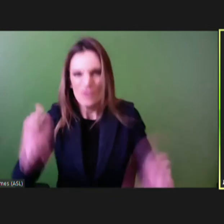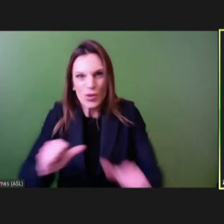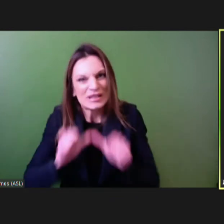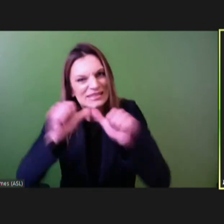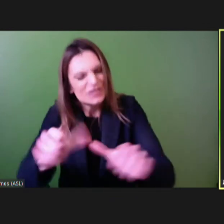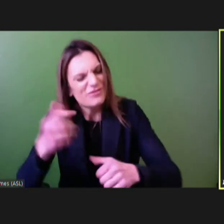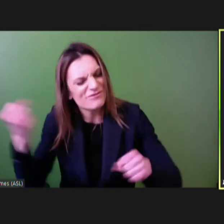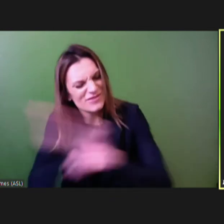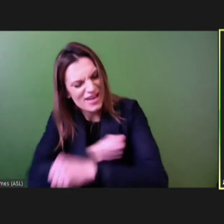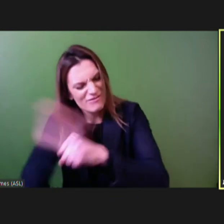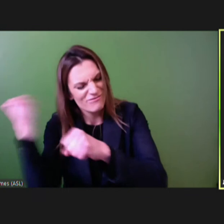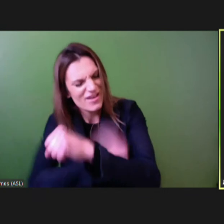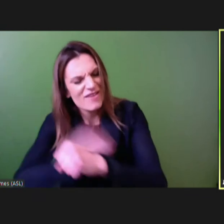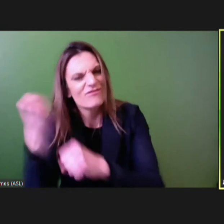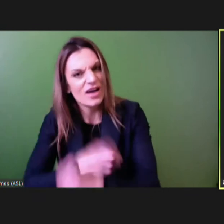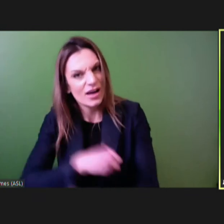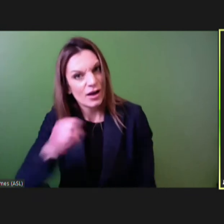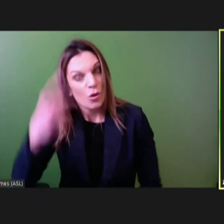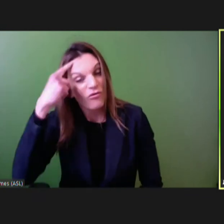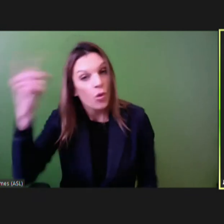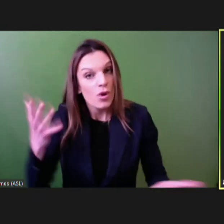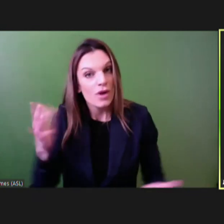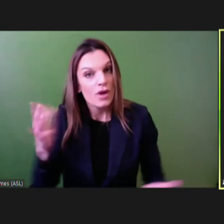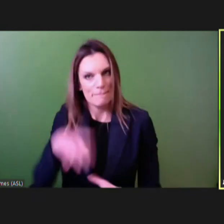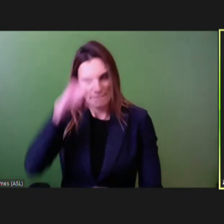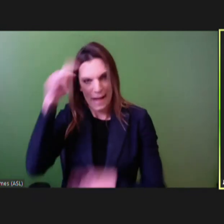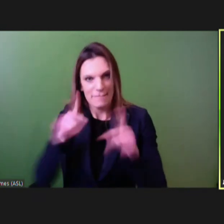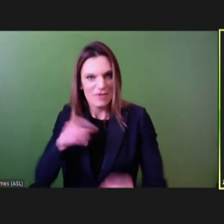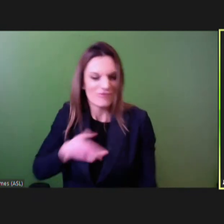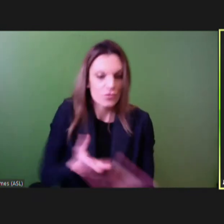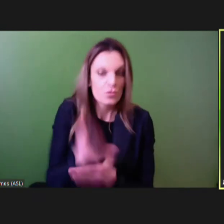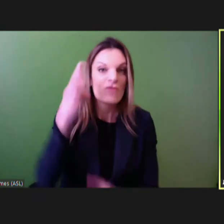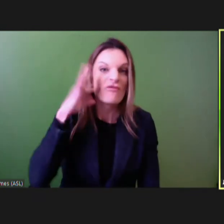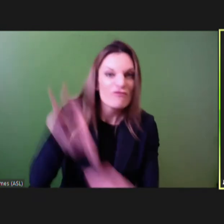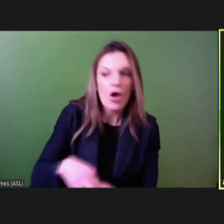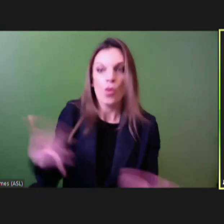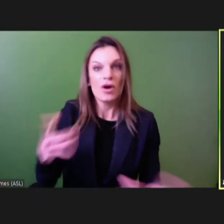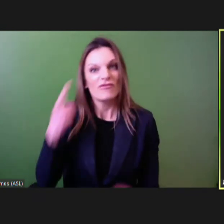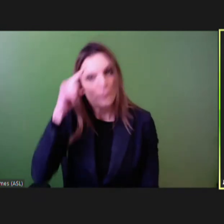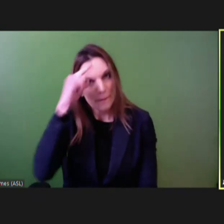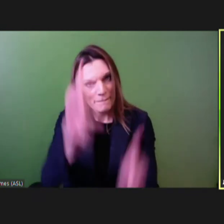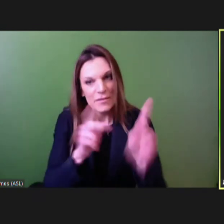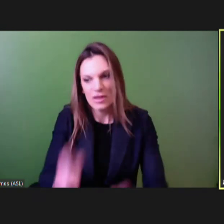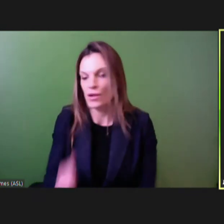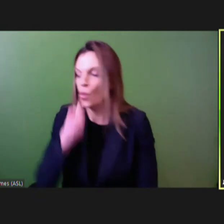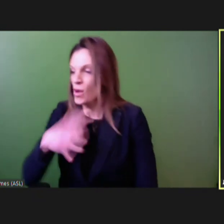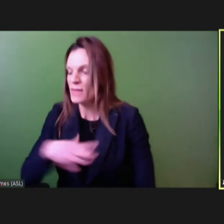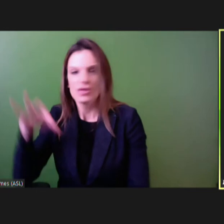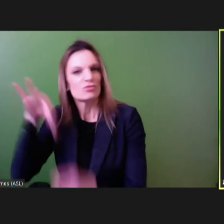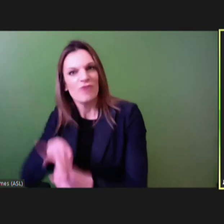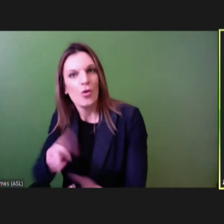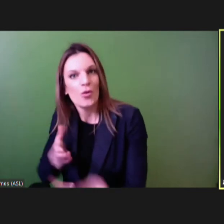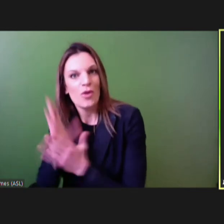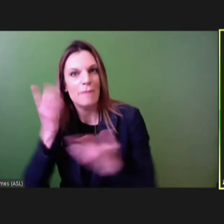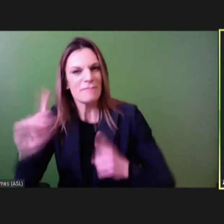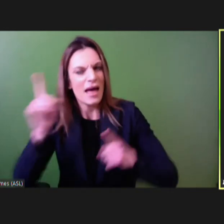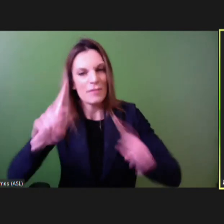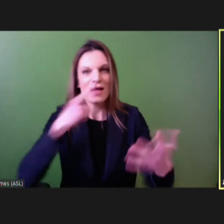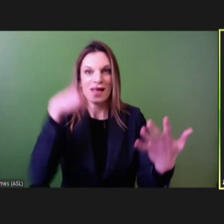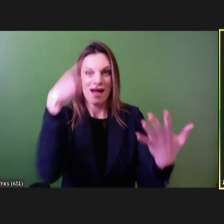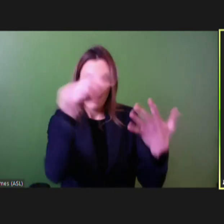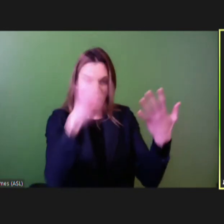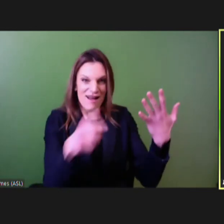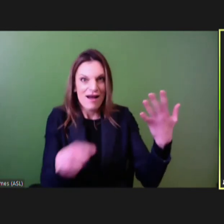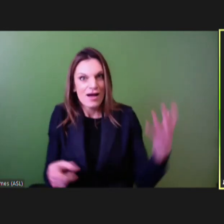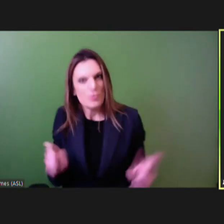15th Amendment that gave the right to vote to Black people, the 19th Amendment that gave the right to vote to women, the 24th Amendment that eliminated the poll tax, the 26th